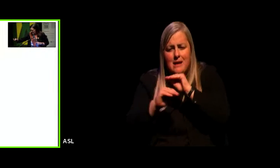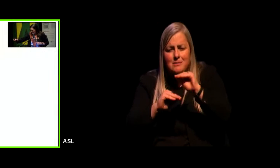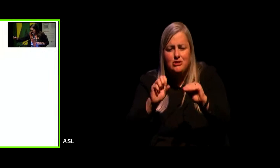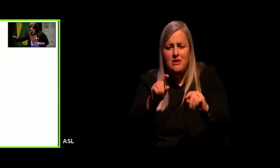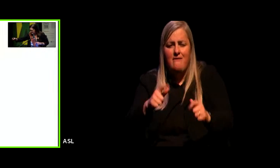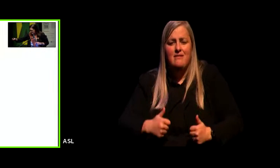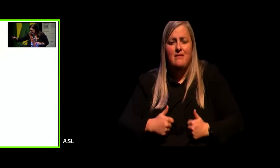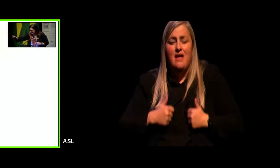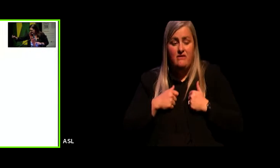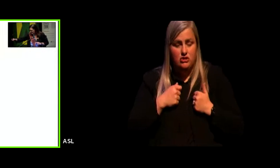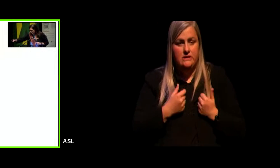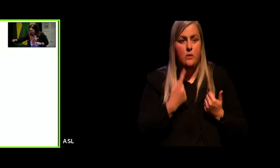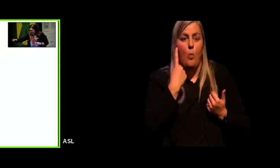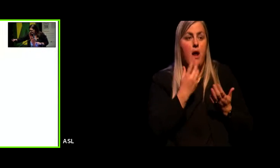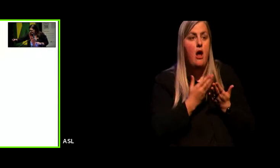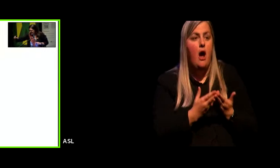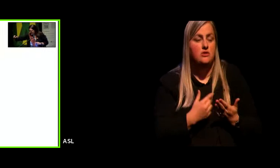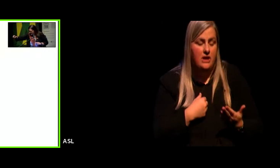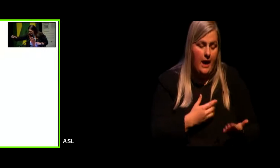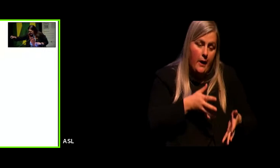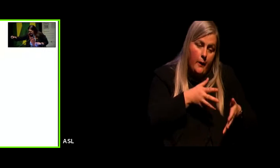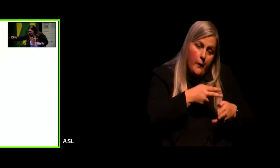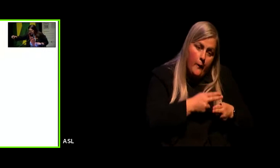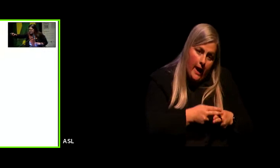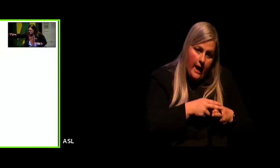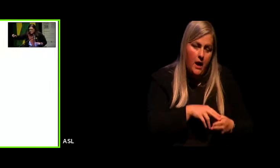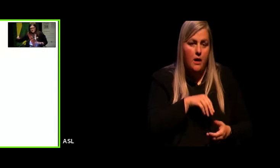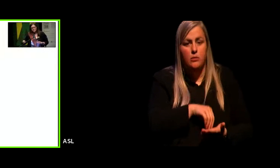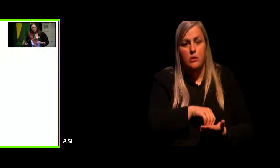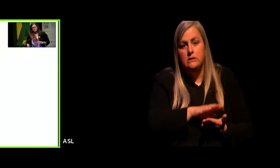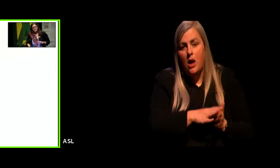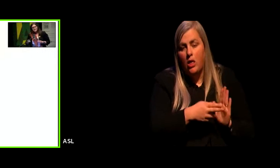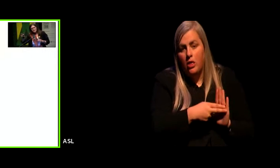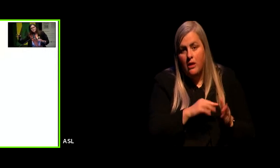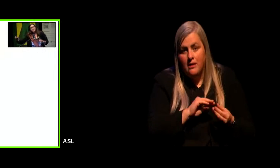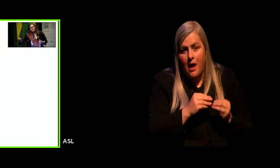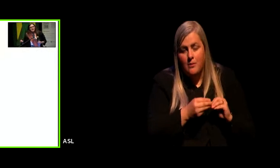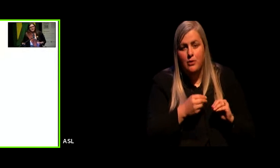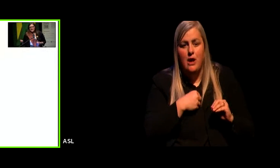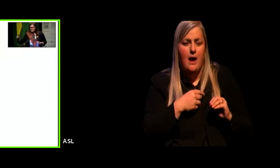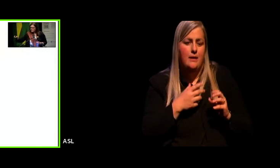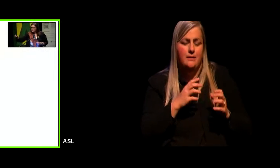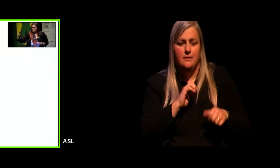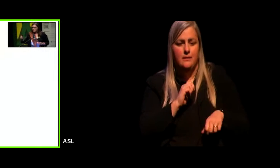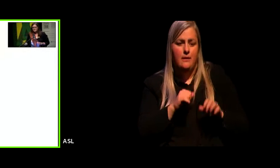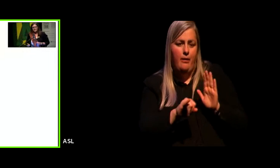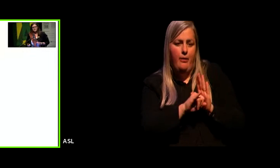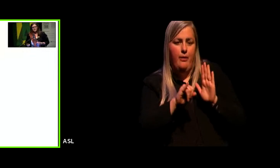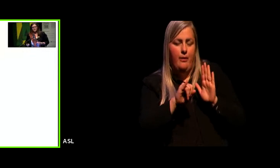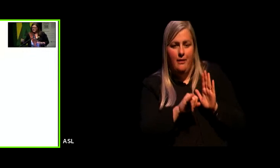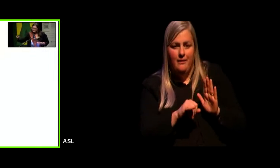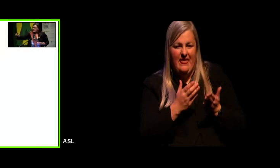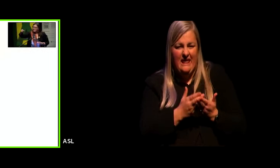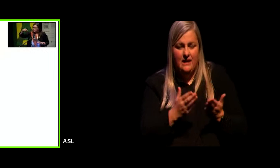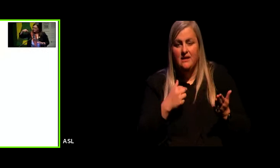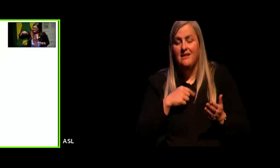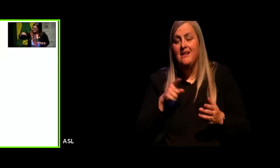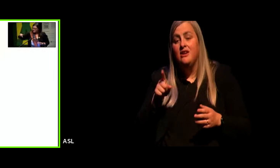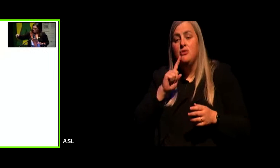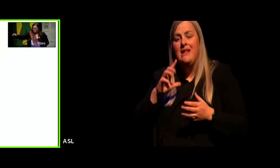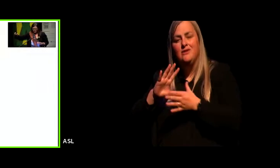that I weigh and I measure and I take a photograph of and I write a little number on and put in a museum. It's not about that. It's about the story that that tells. It's about how